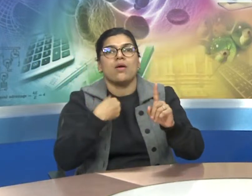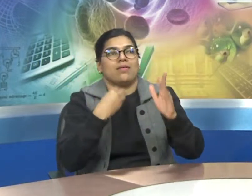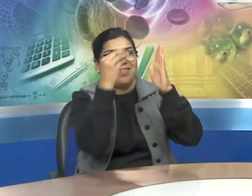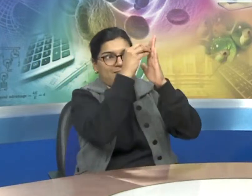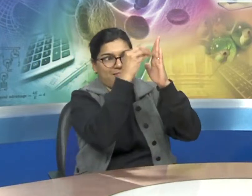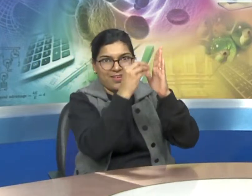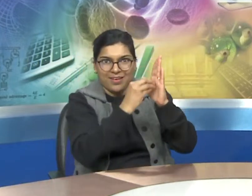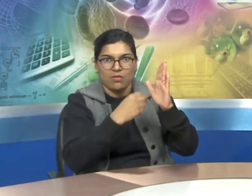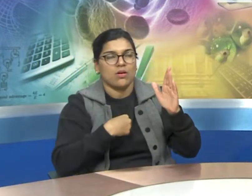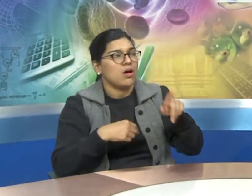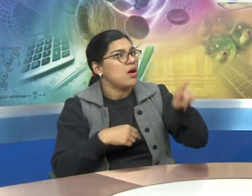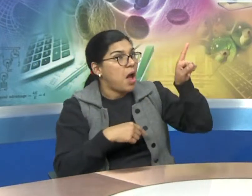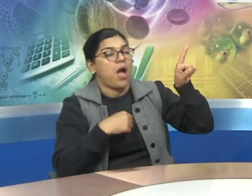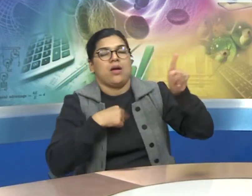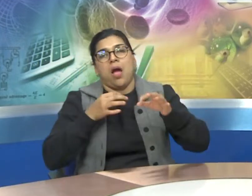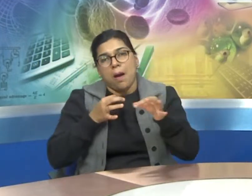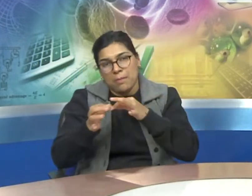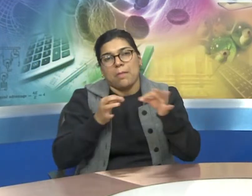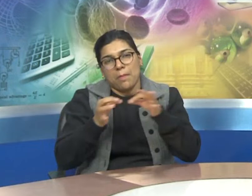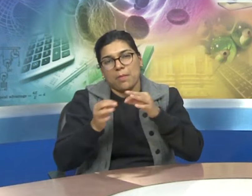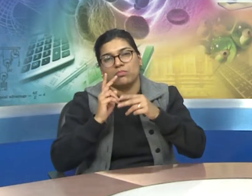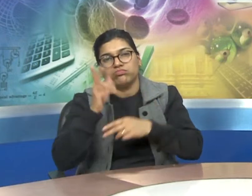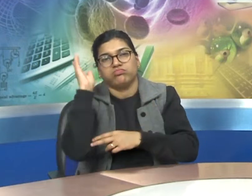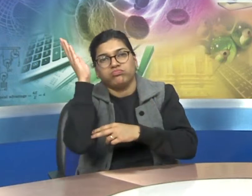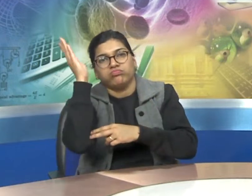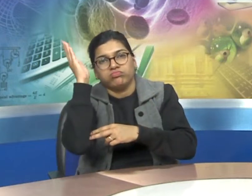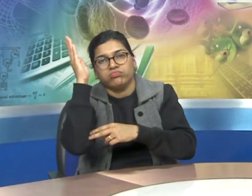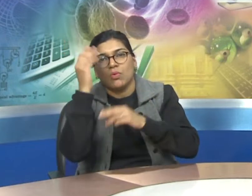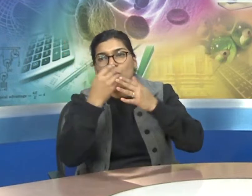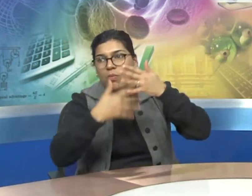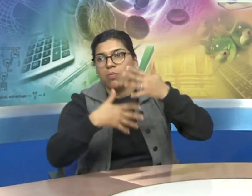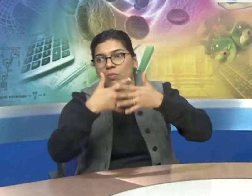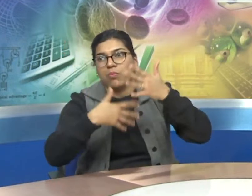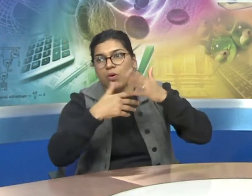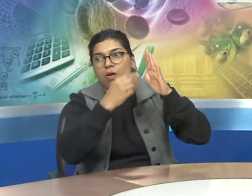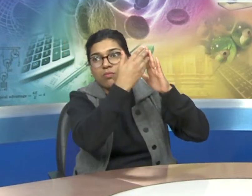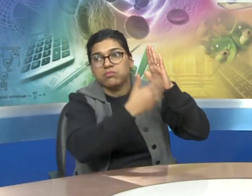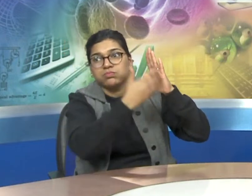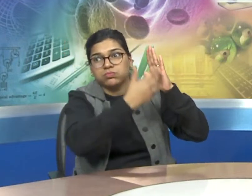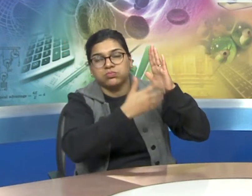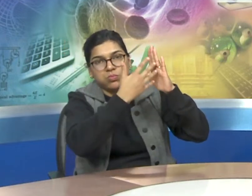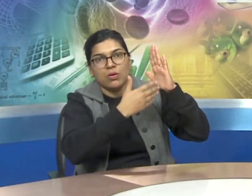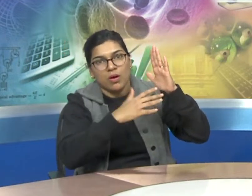communication. So what do? We generally put the